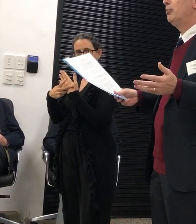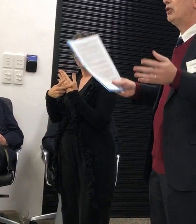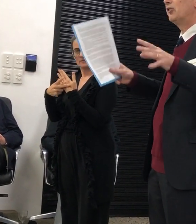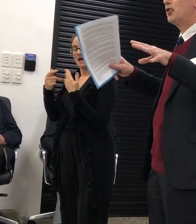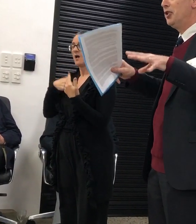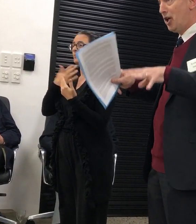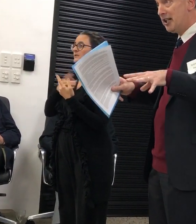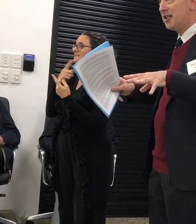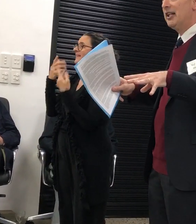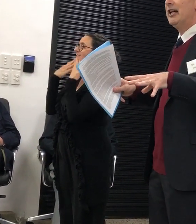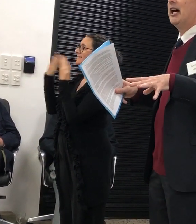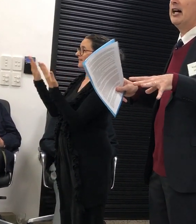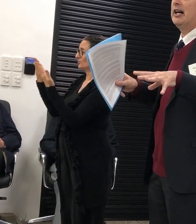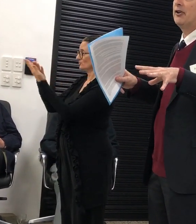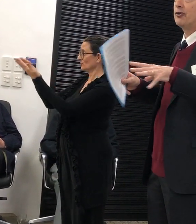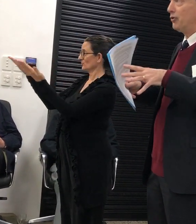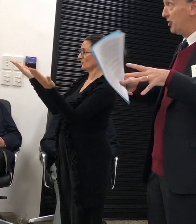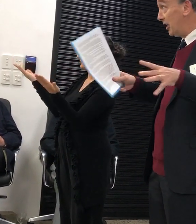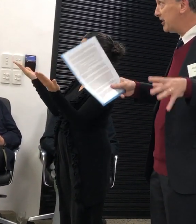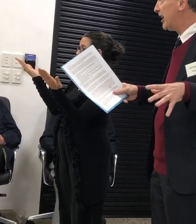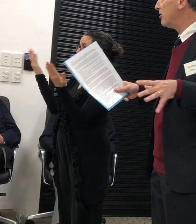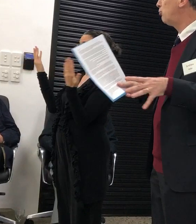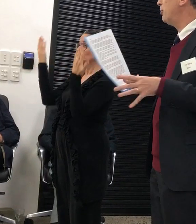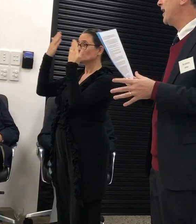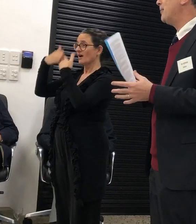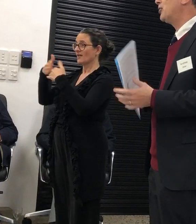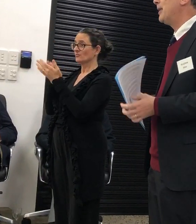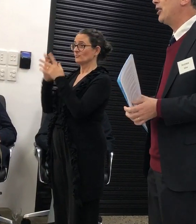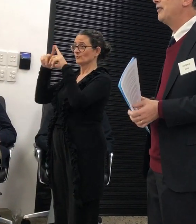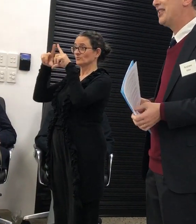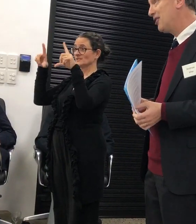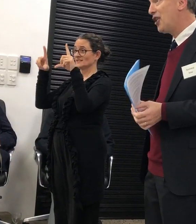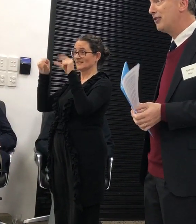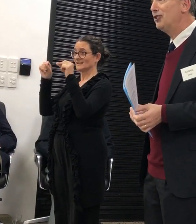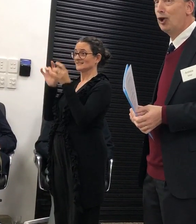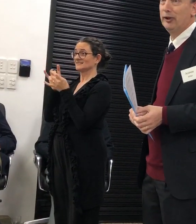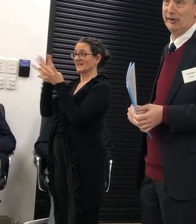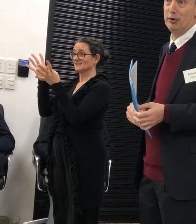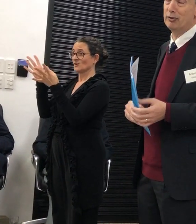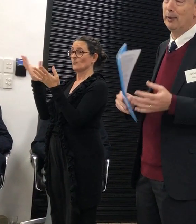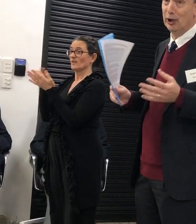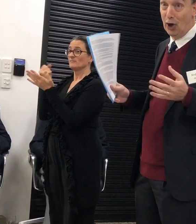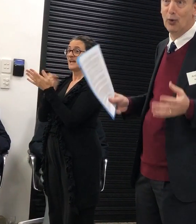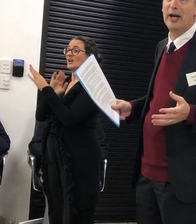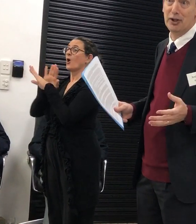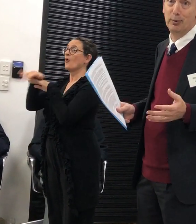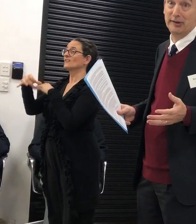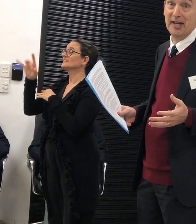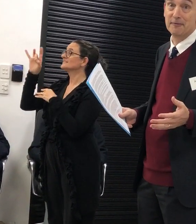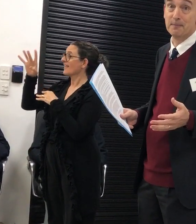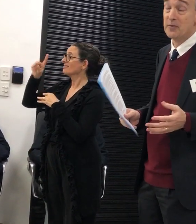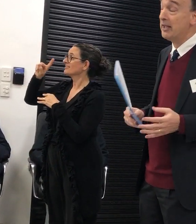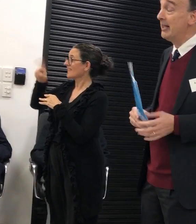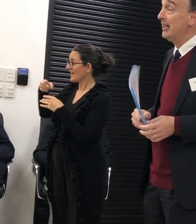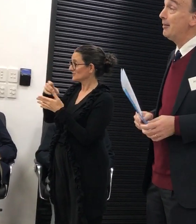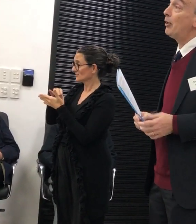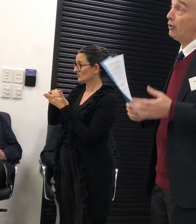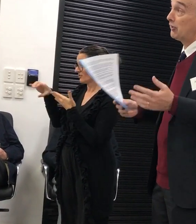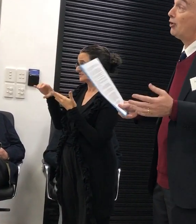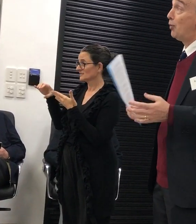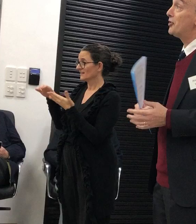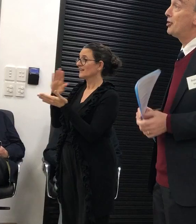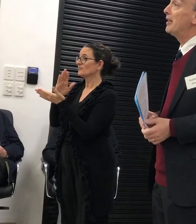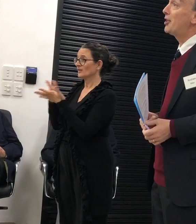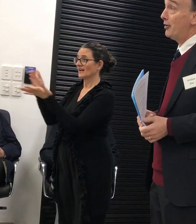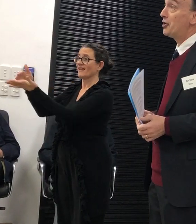thank you to you because tonight, through the ticket sales, we've been able to make over $10,000, which will go a long way towards that. But